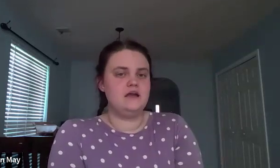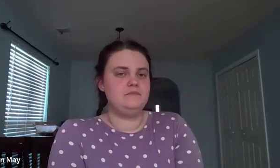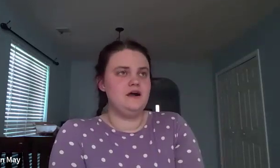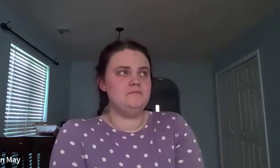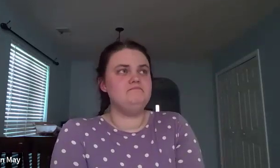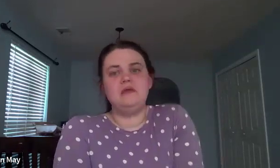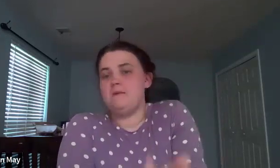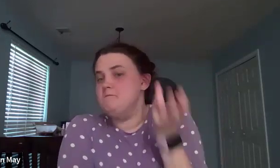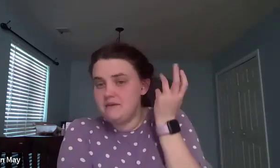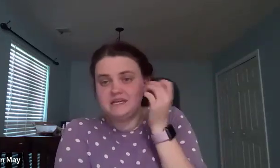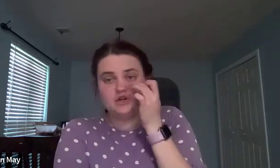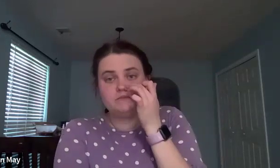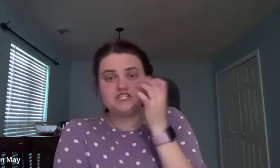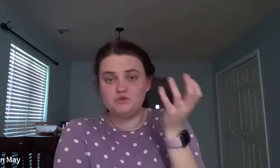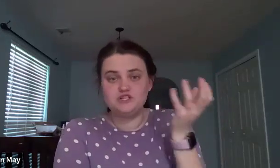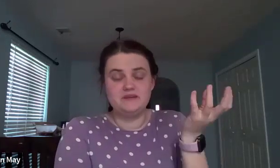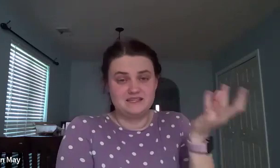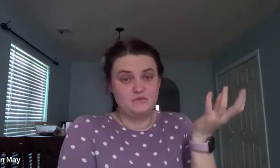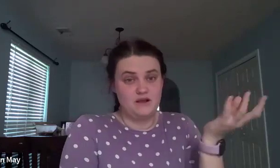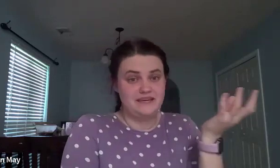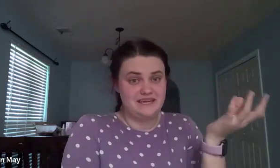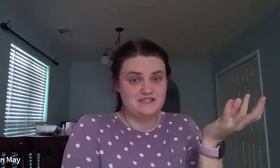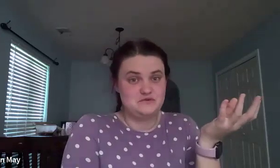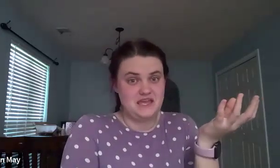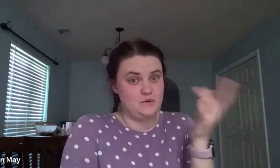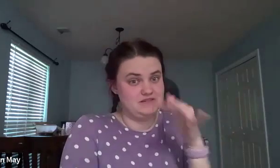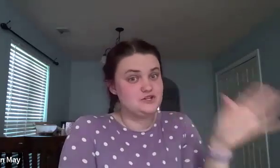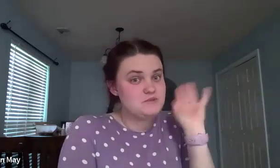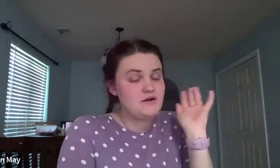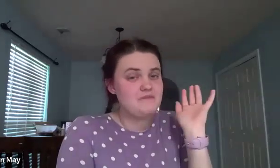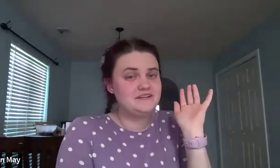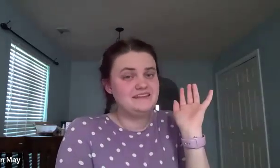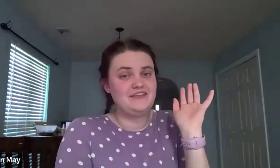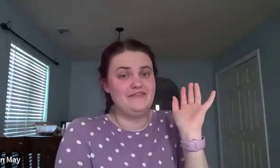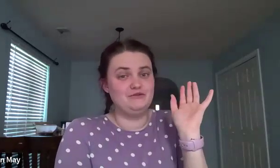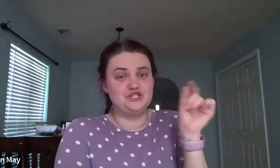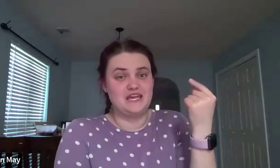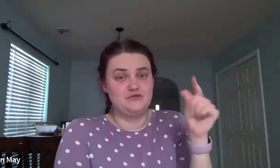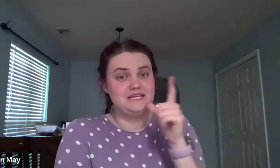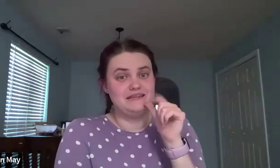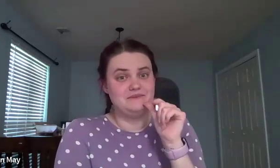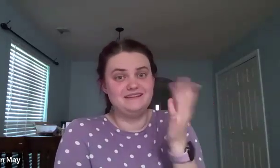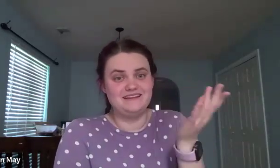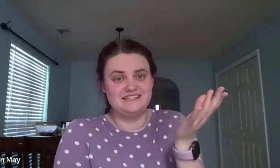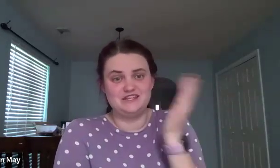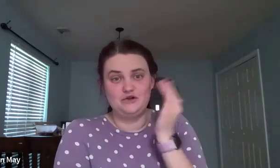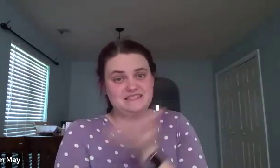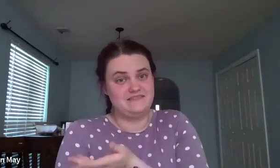lime. Maybe it could be just more so because I'm around kids who can't always finger spell confidently that they will just say green lemon because it's the closest thing they